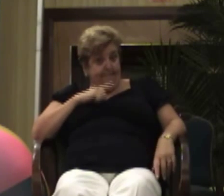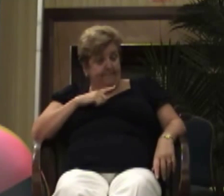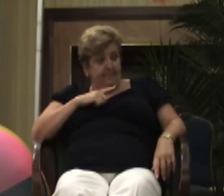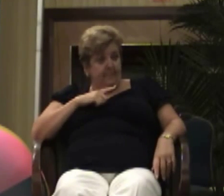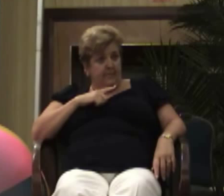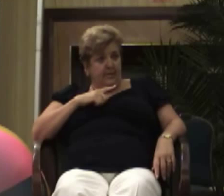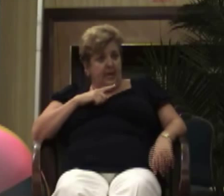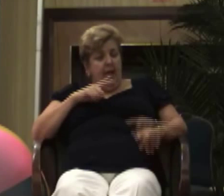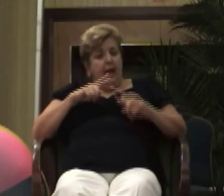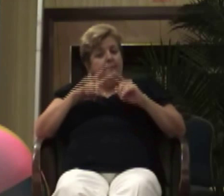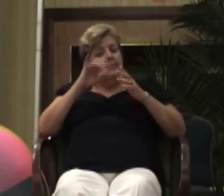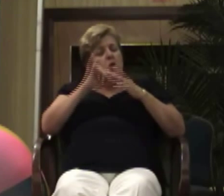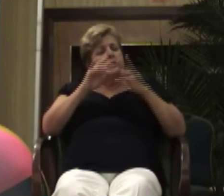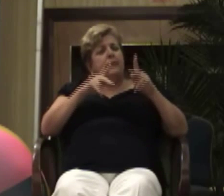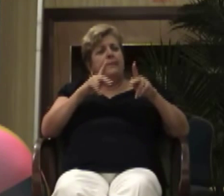indoor plumbing.